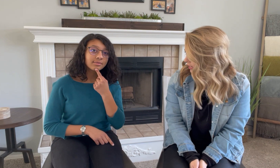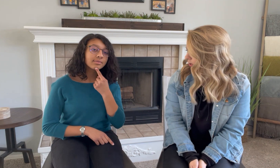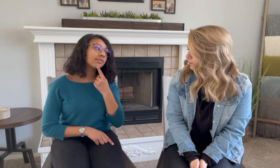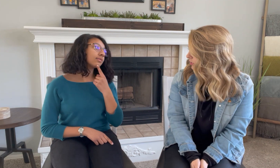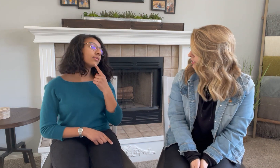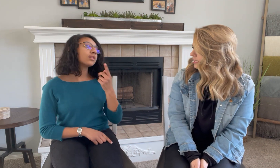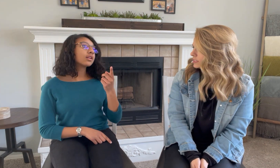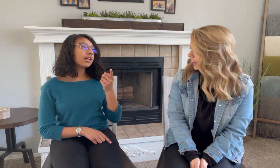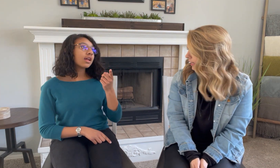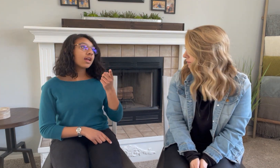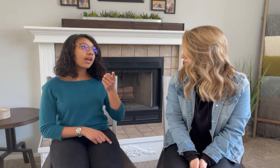hearing person is saying.